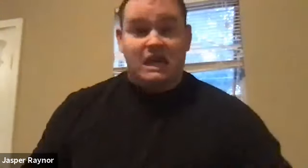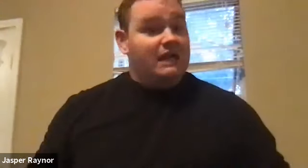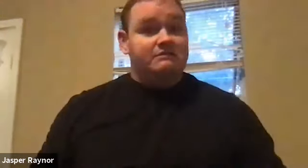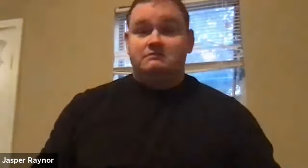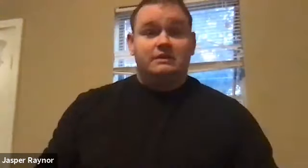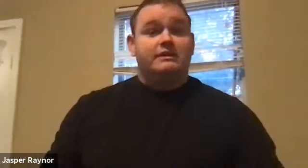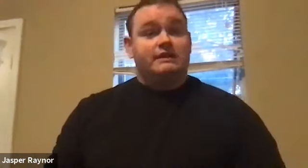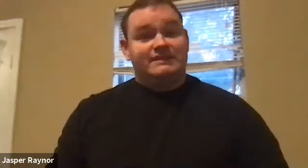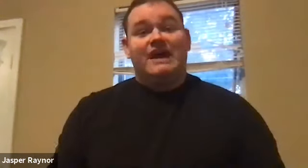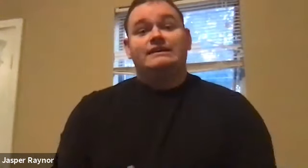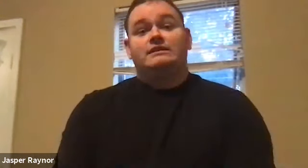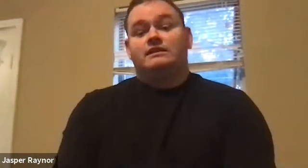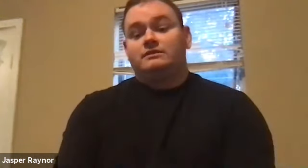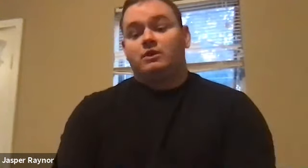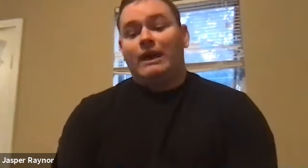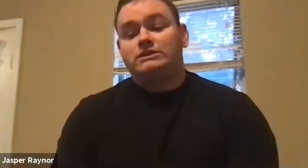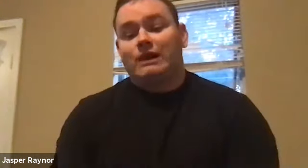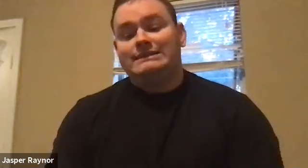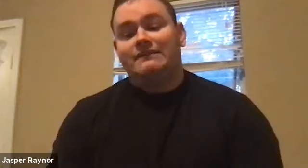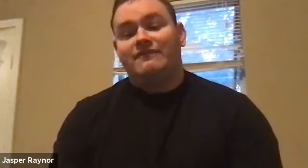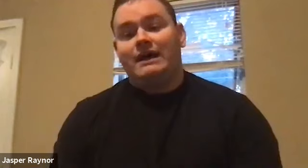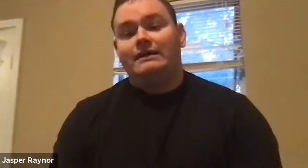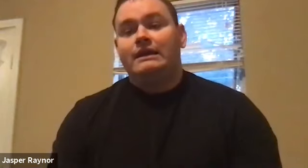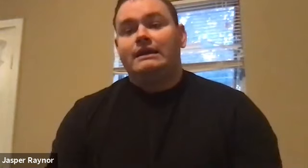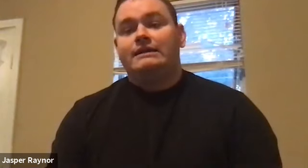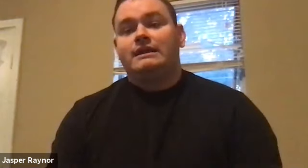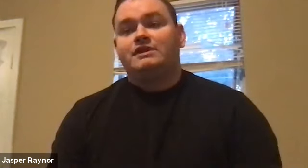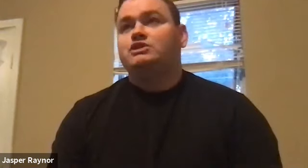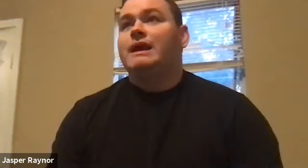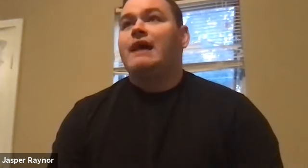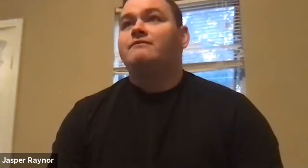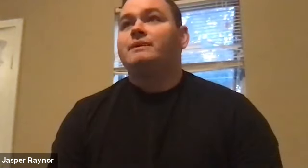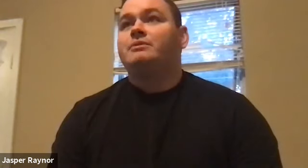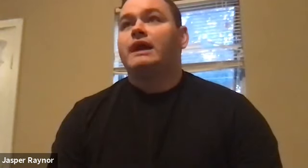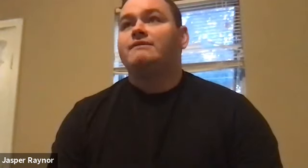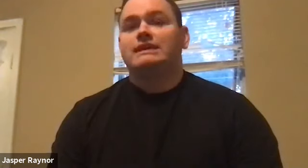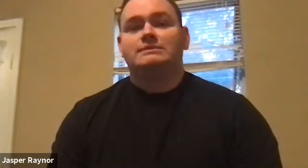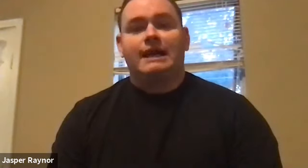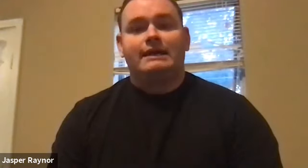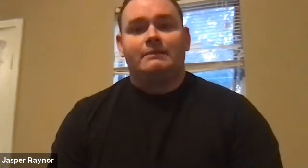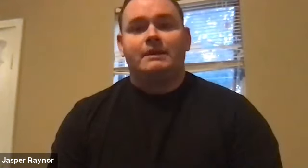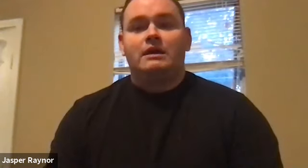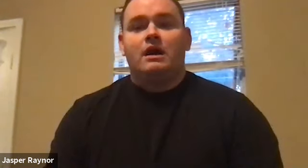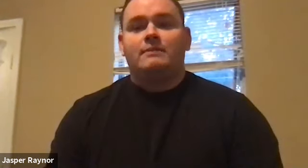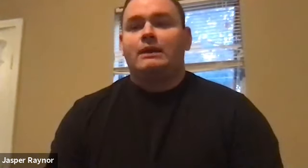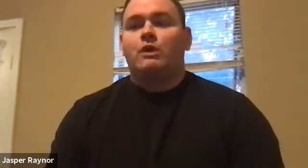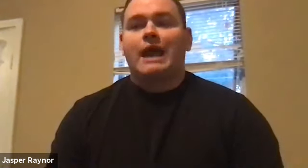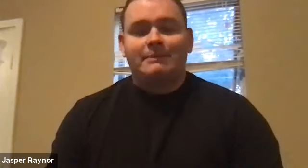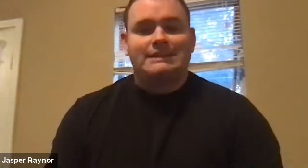not. Because that the way to identify in the deaf, because you may have people that have the same sign name. Like one common sign